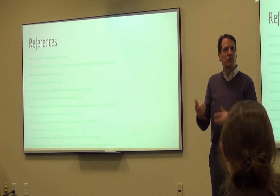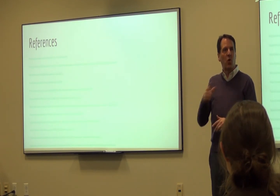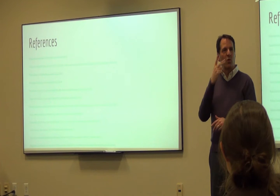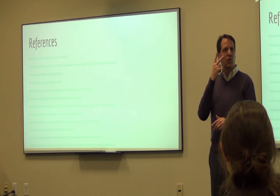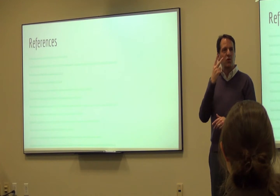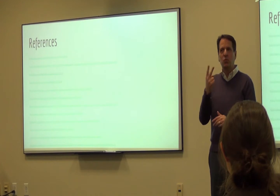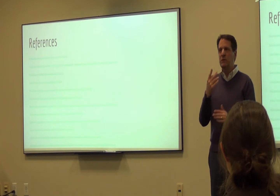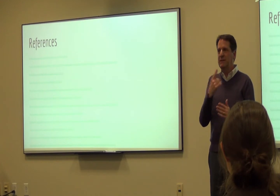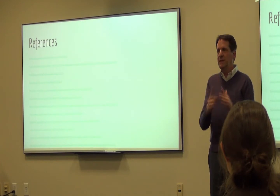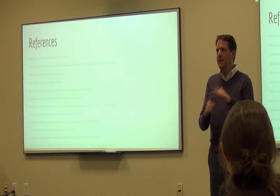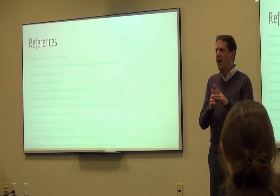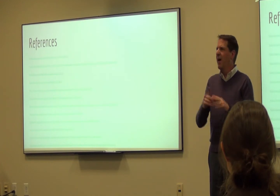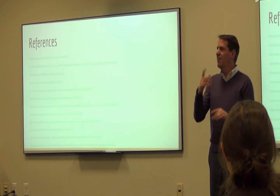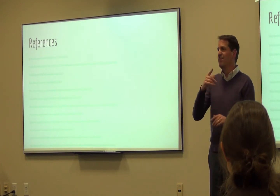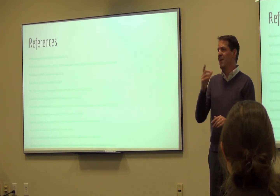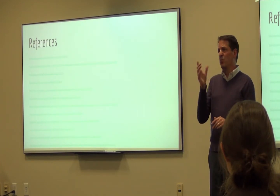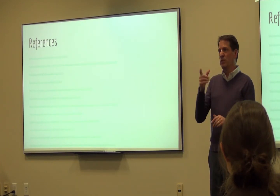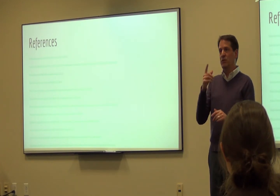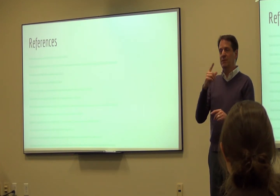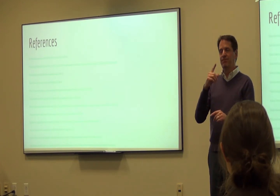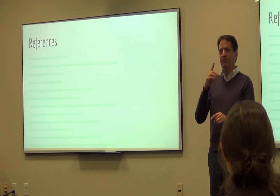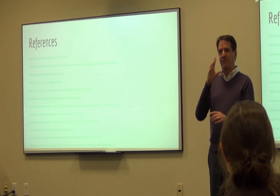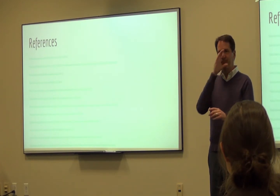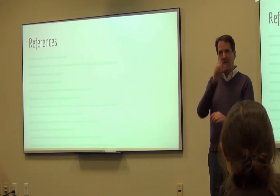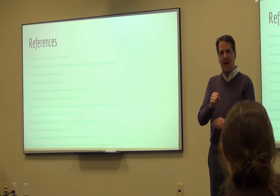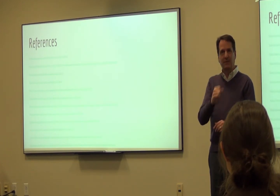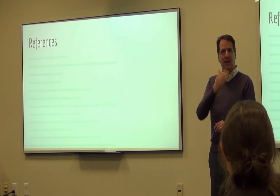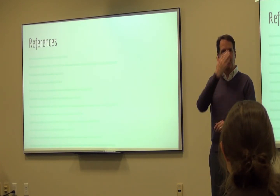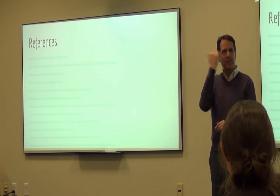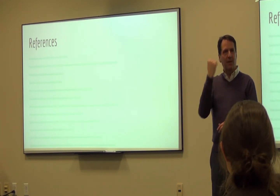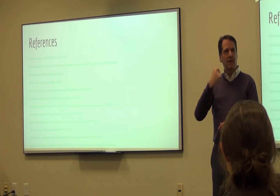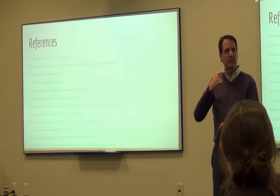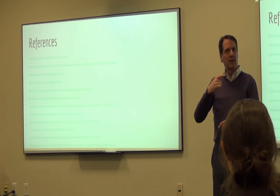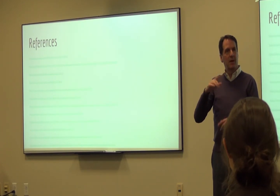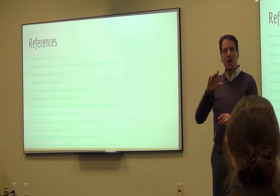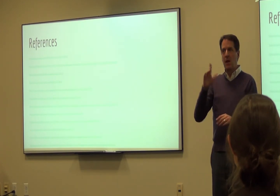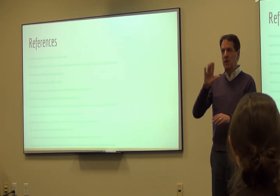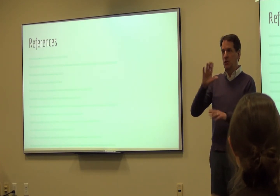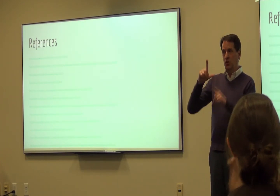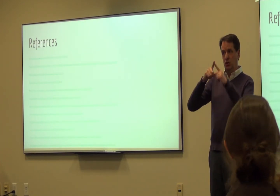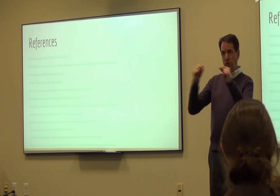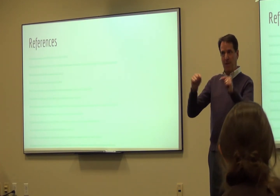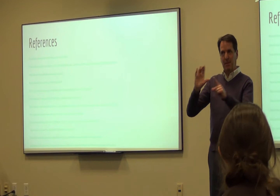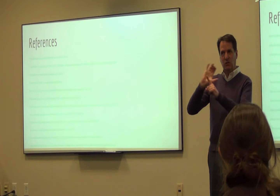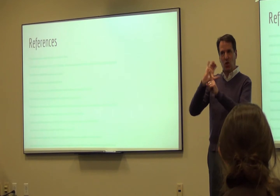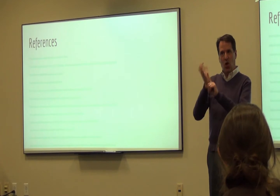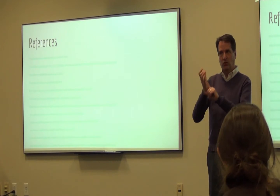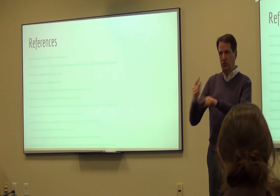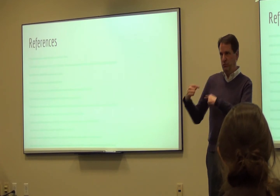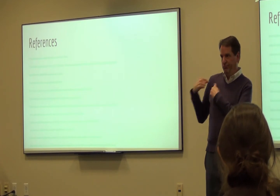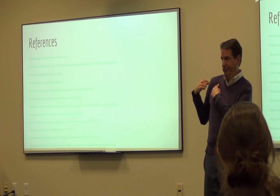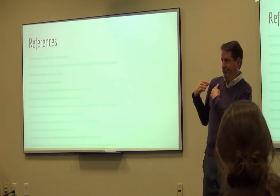have a place to go. You'll see that pretty often. It's pretty fascinating to see because Japanese